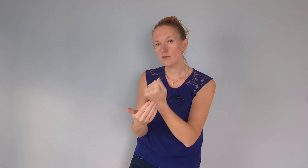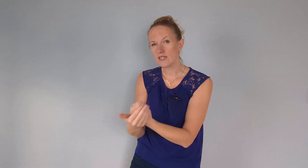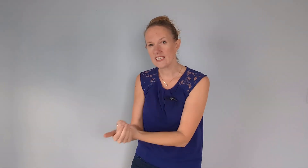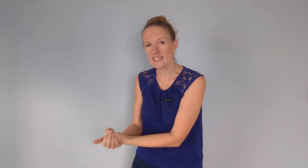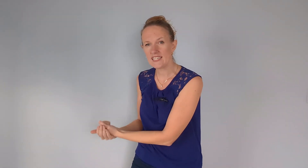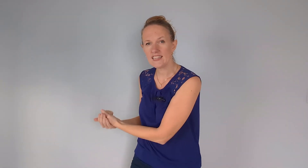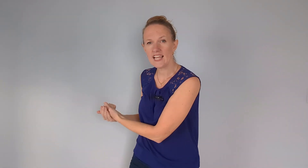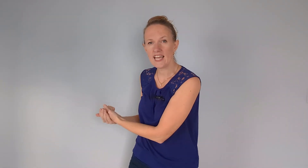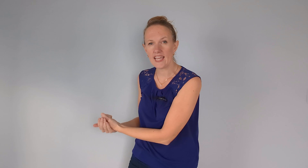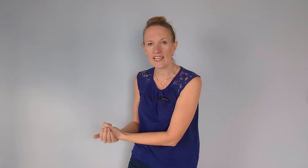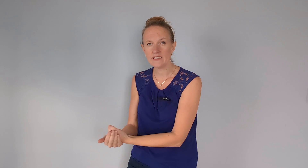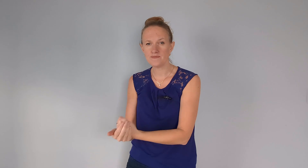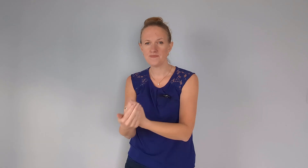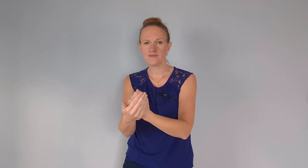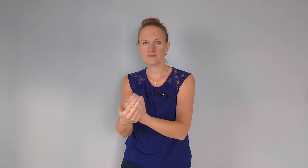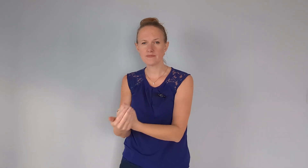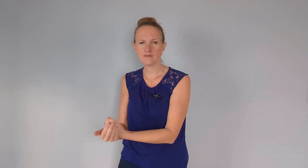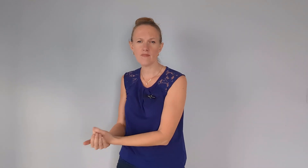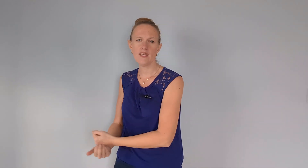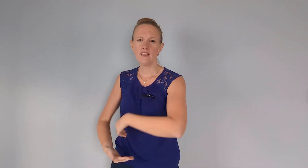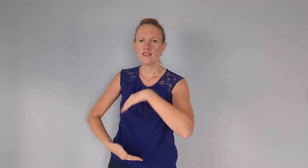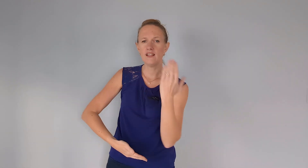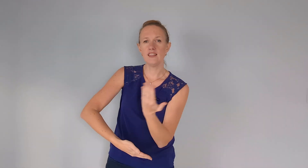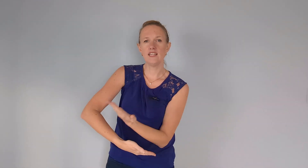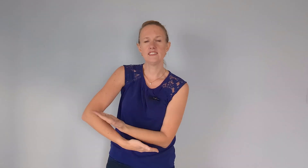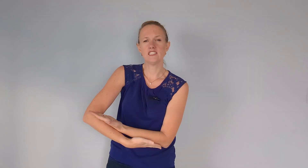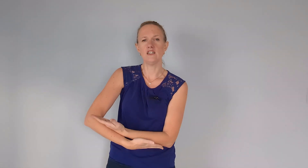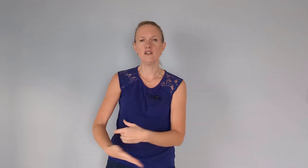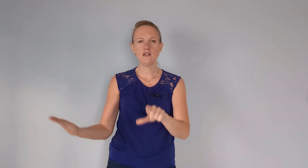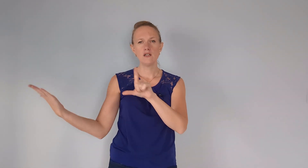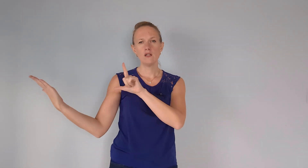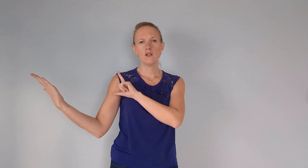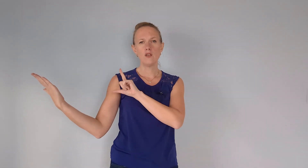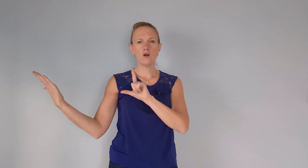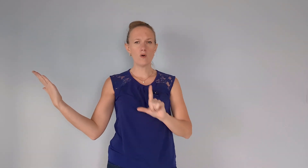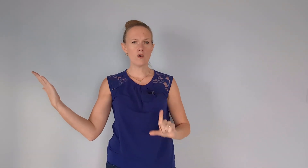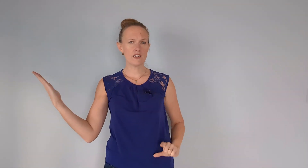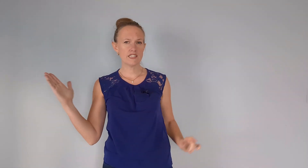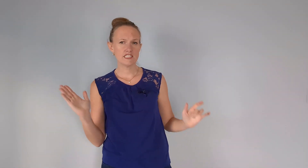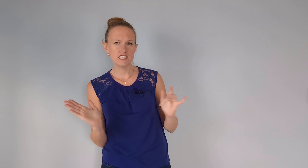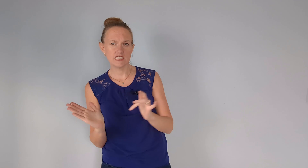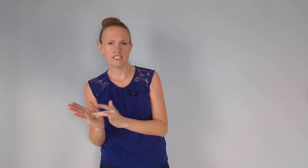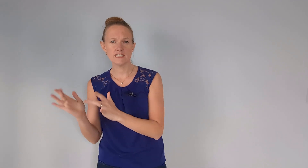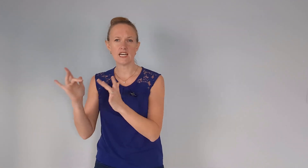where he lay. The little Lord